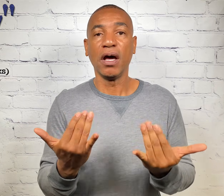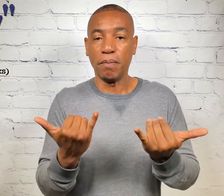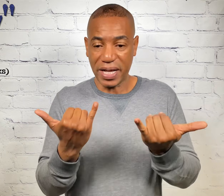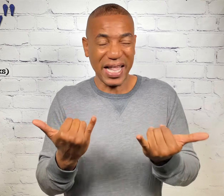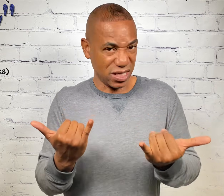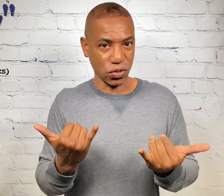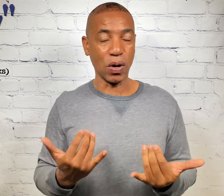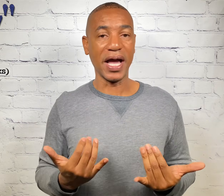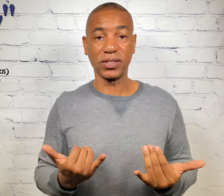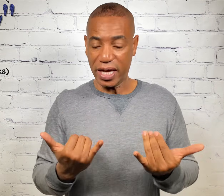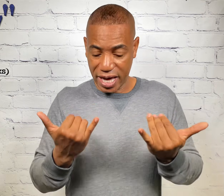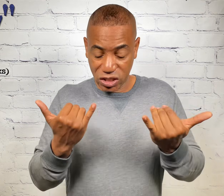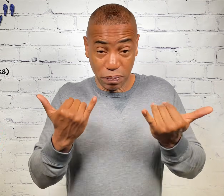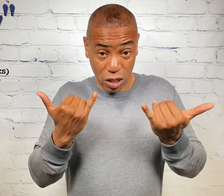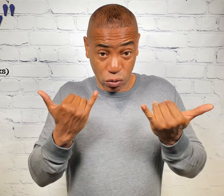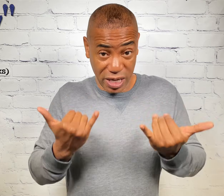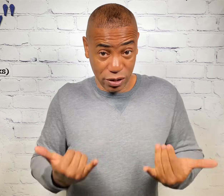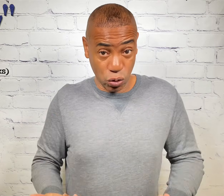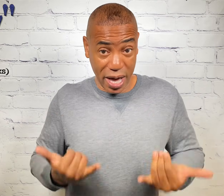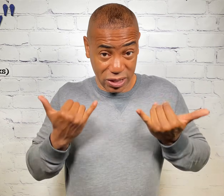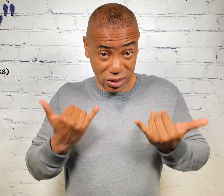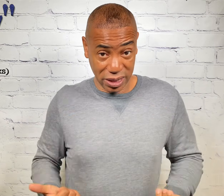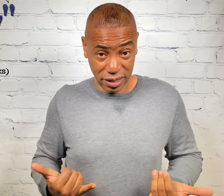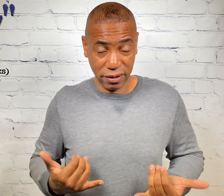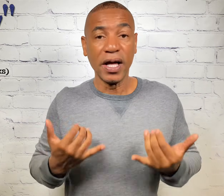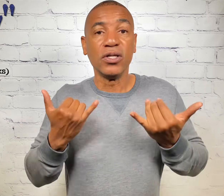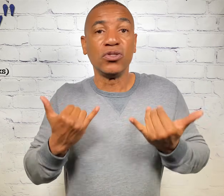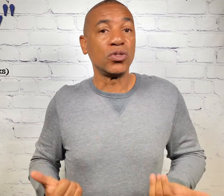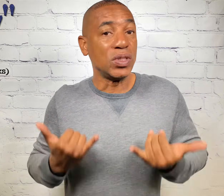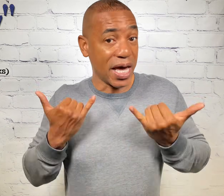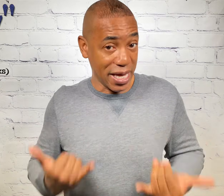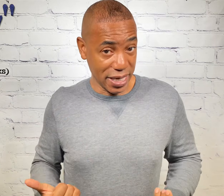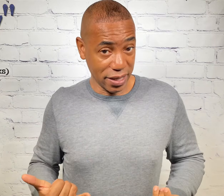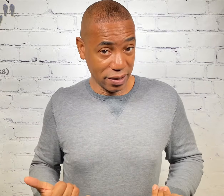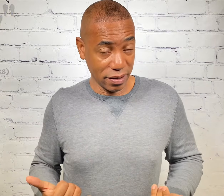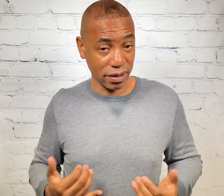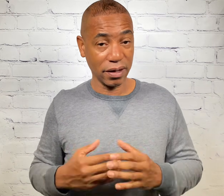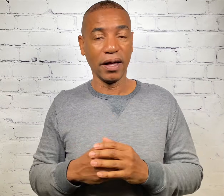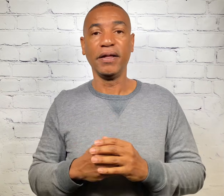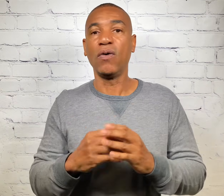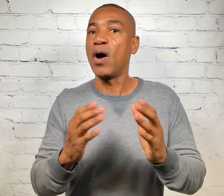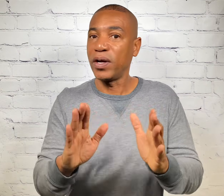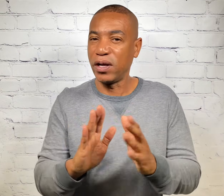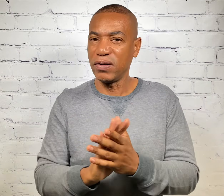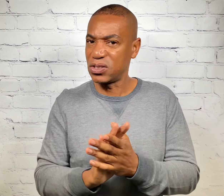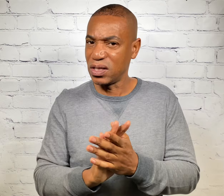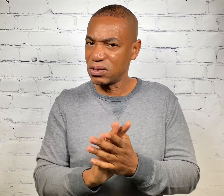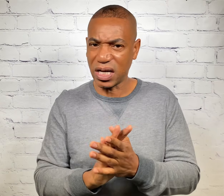But I like to do Ys. And simply go down twice. Today. Now while we're here, there's another sign that's